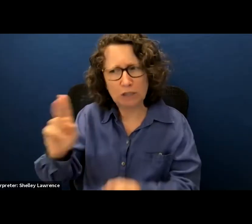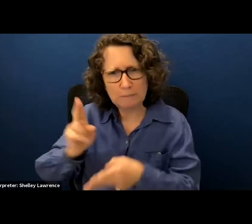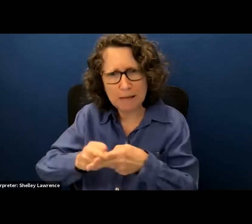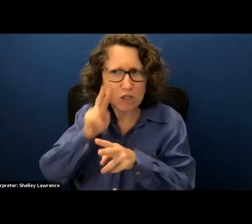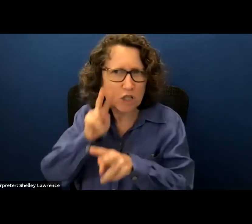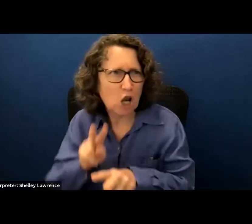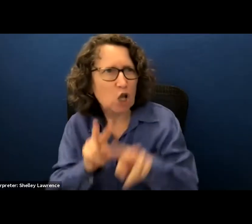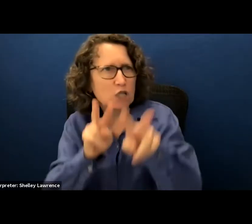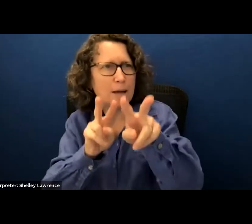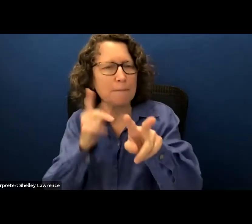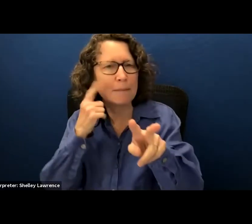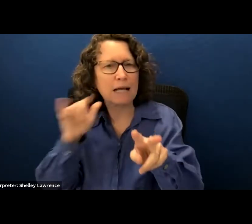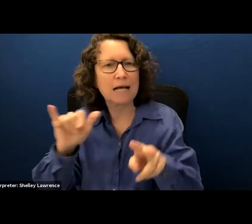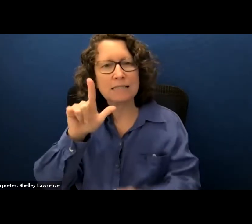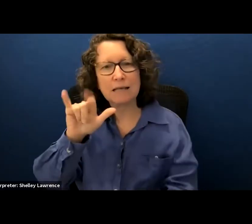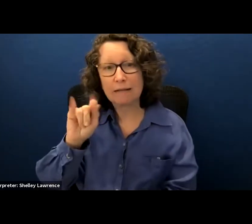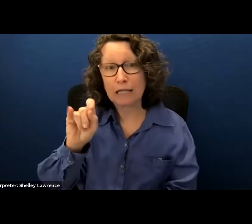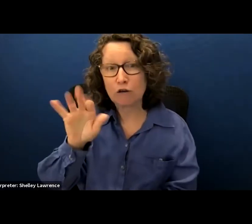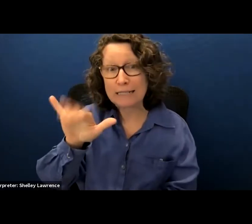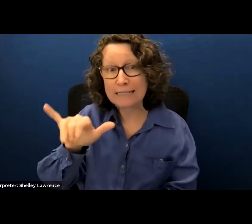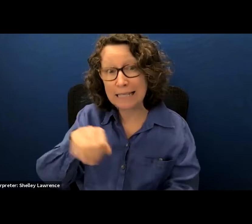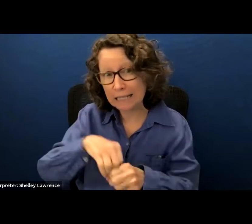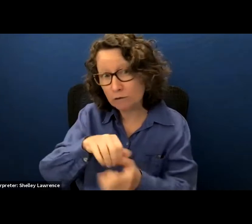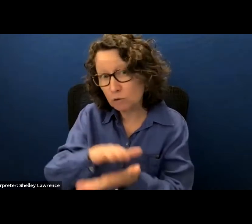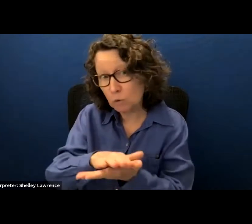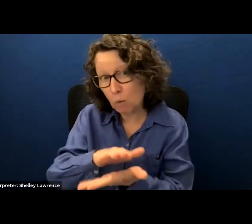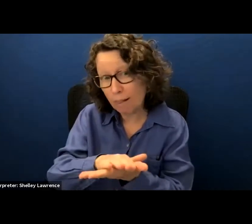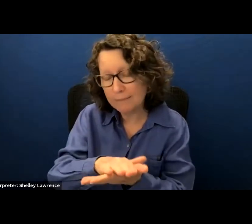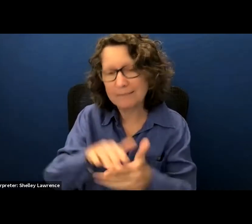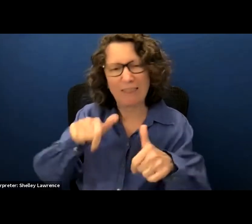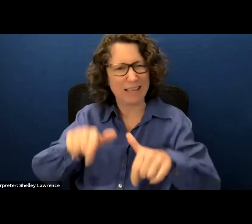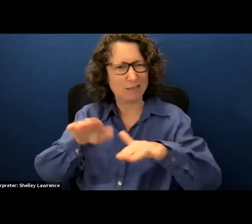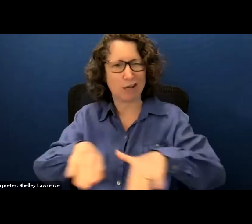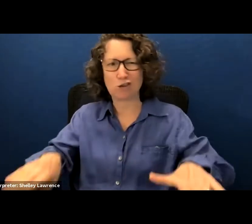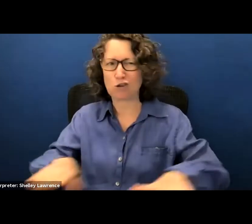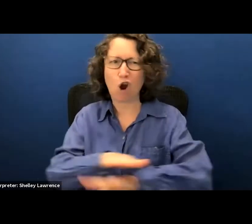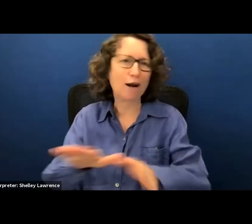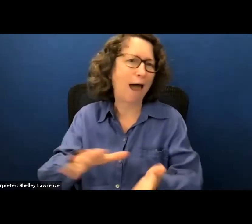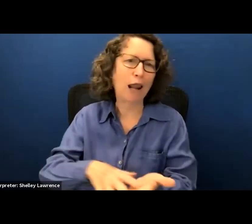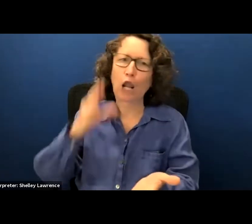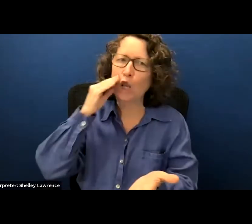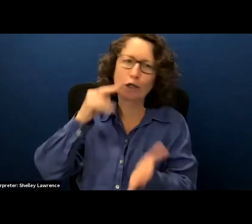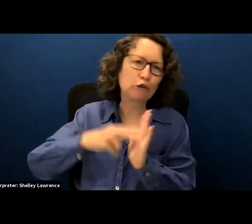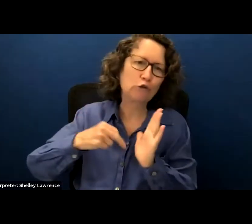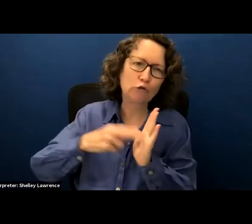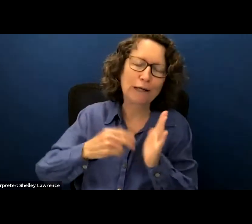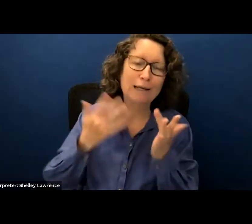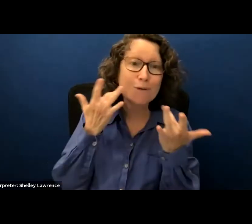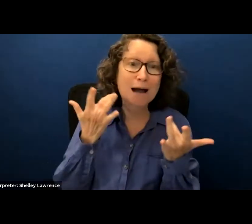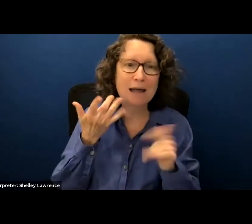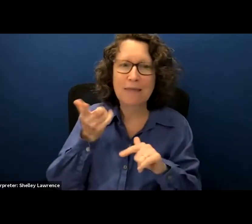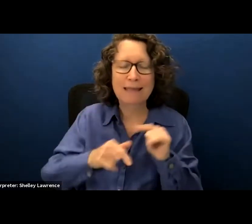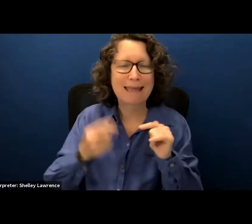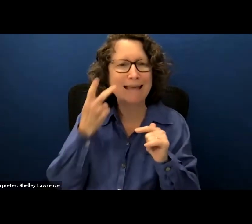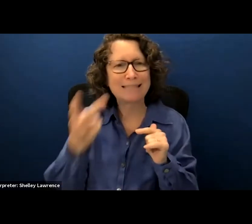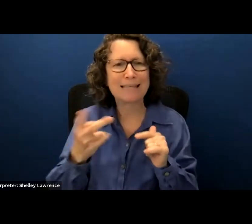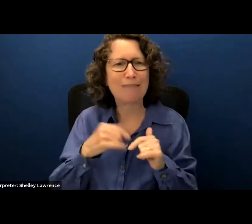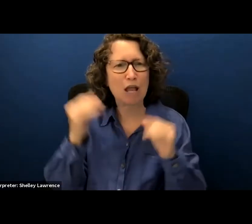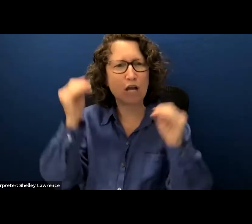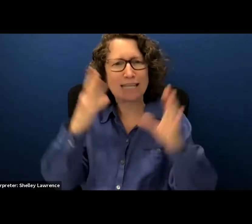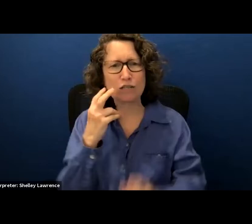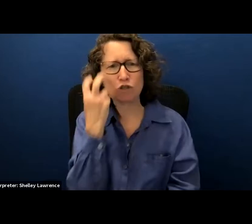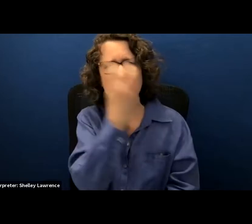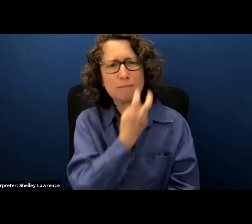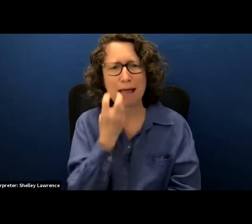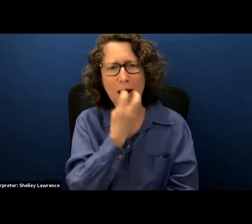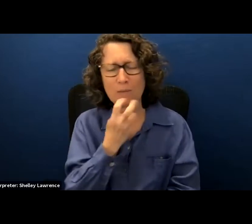looks up to because of literacy in schools. These children are not learning to read because they can't see their teachers'